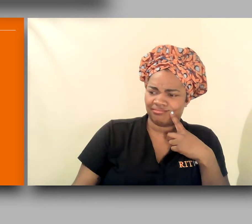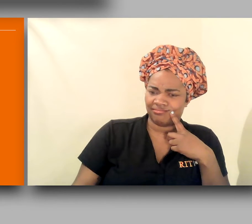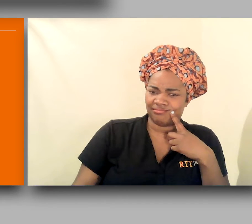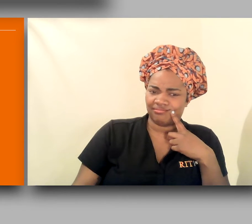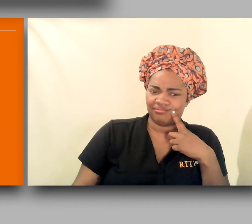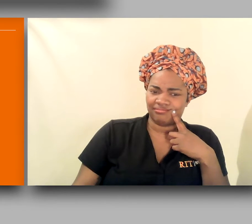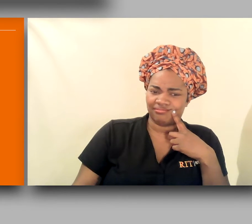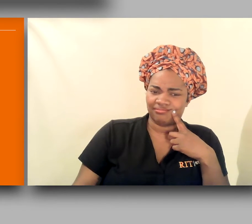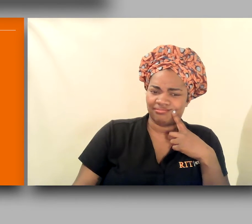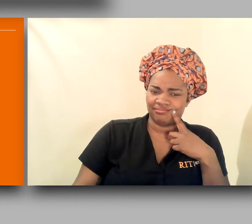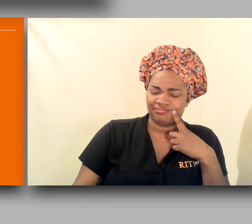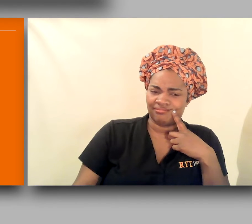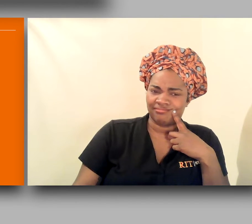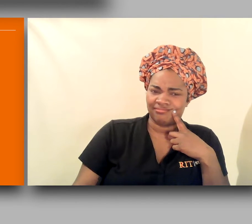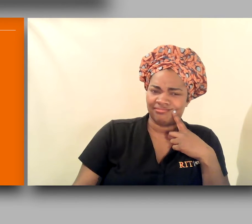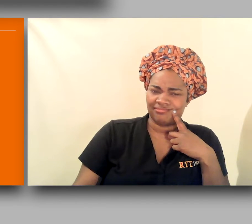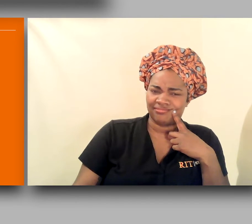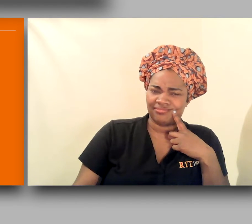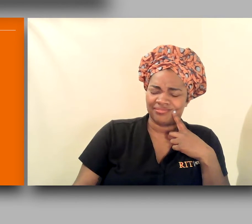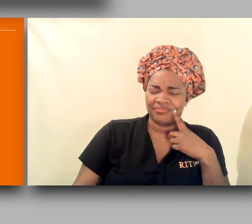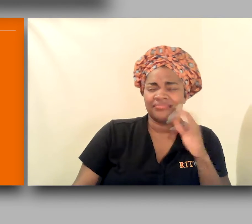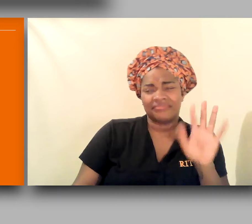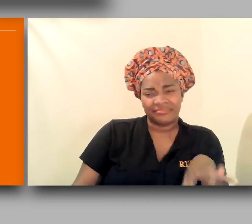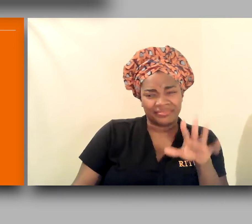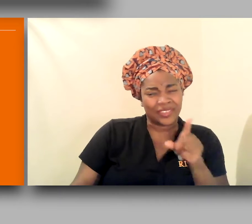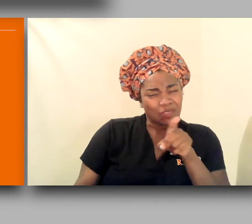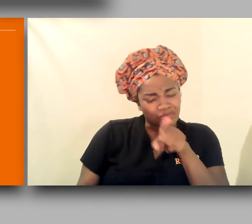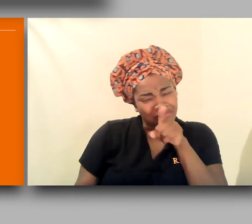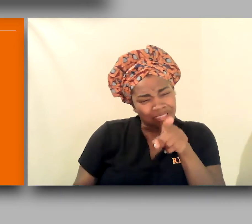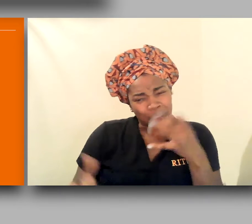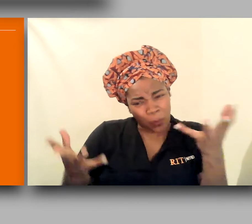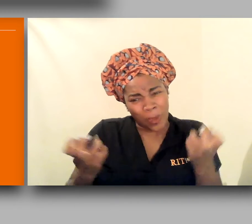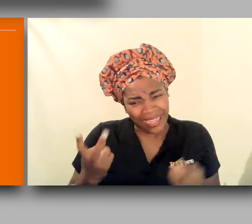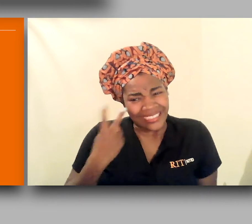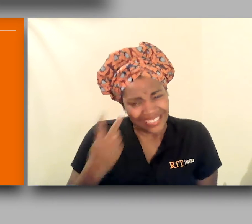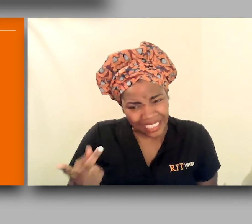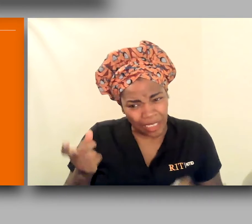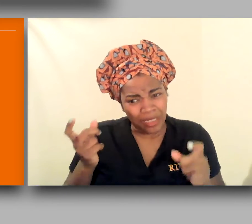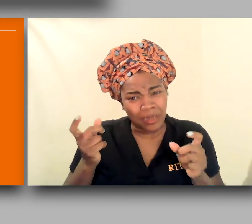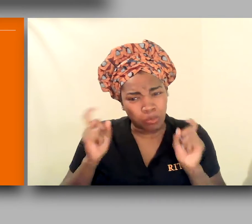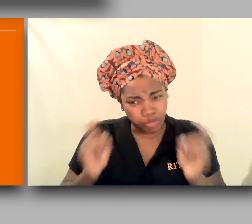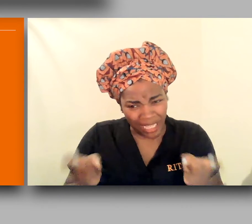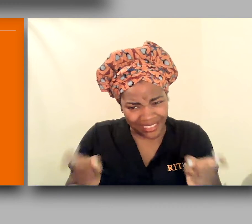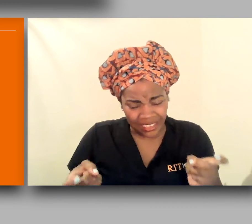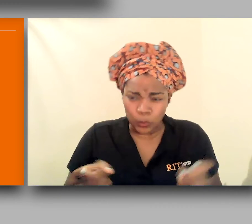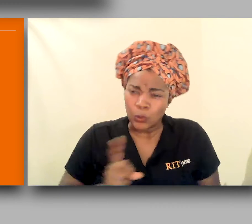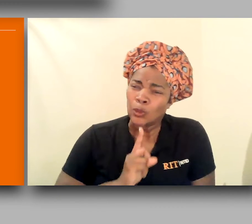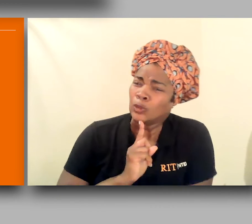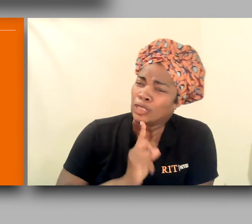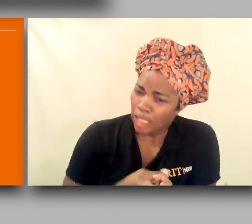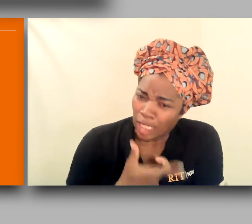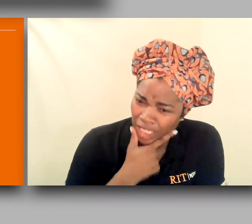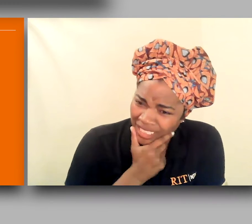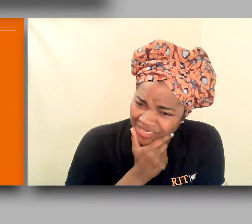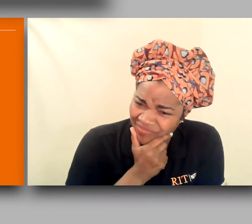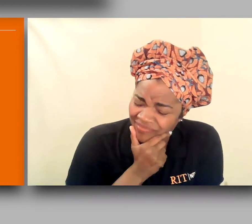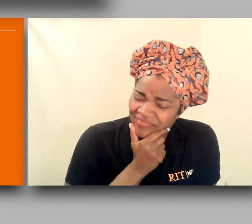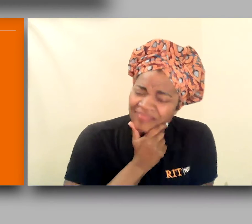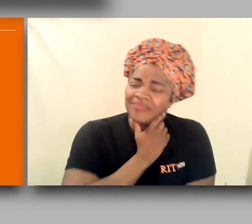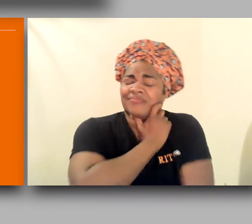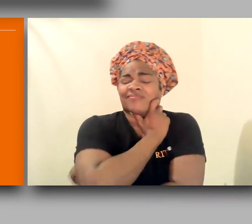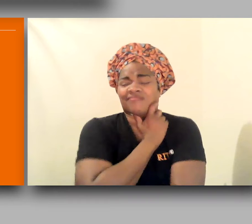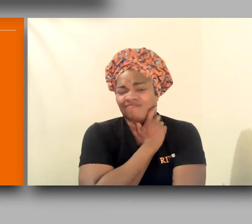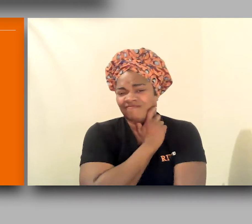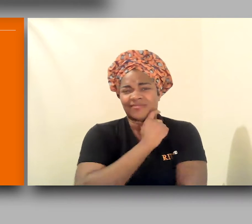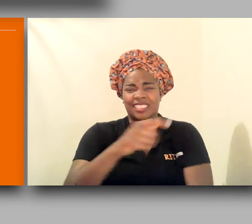do you guys really want to see the prizes? Do you really? I don't know. Let's